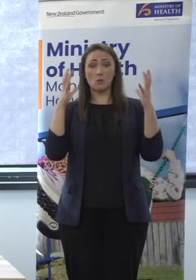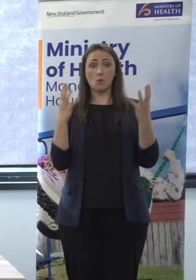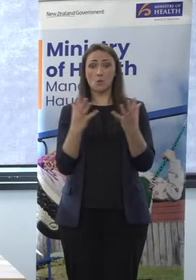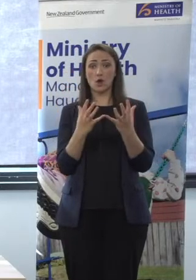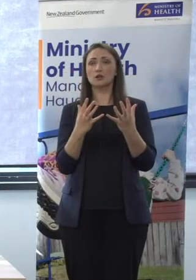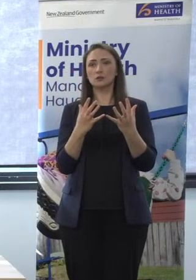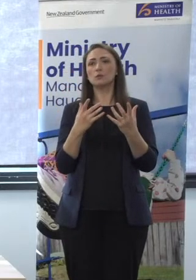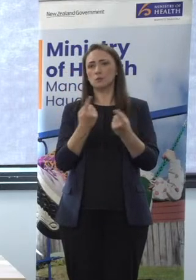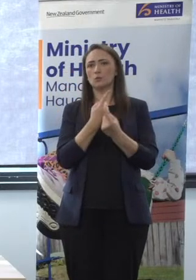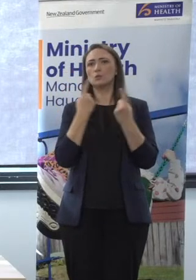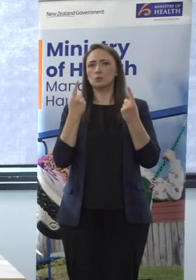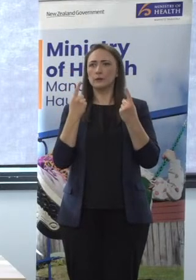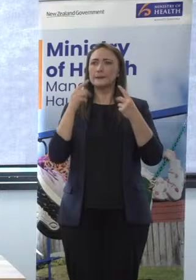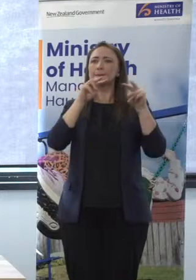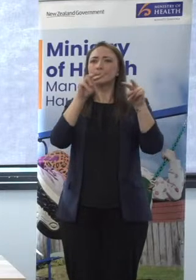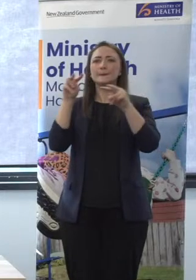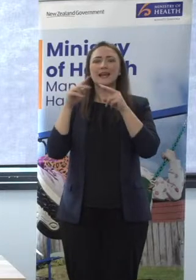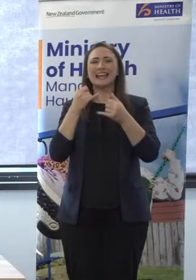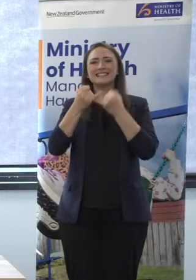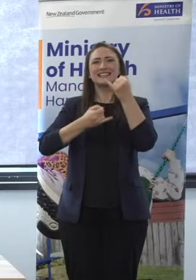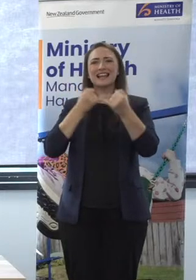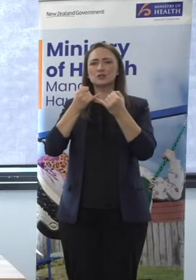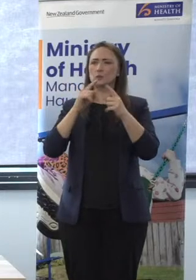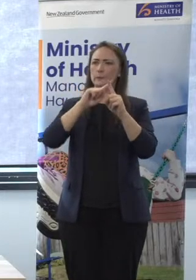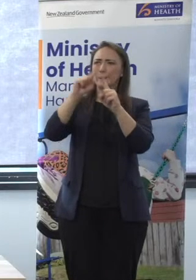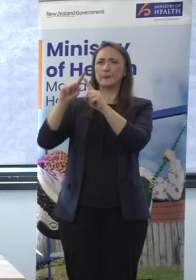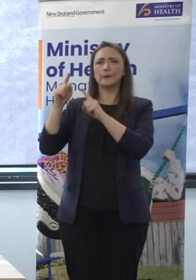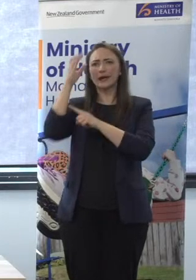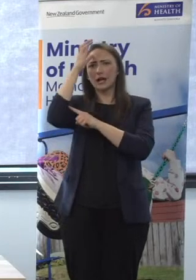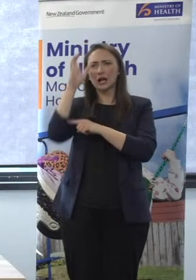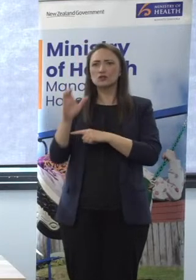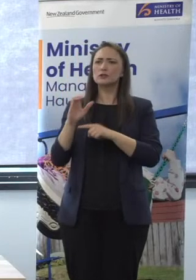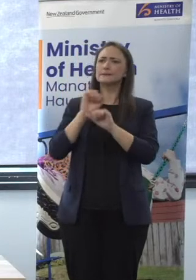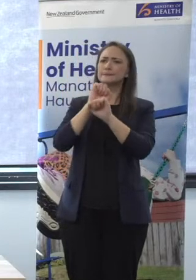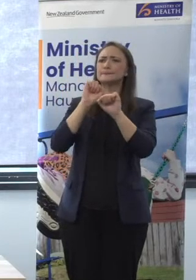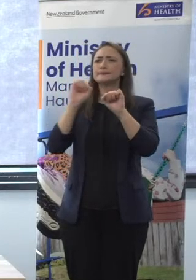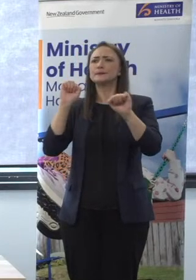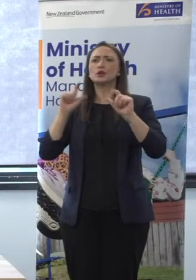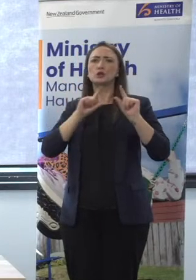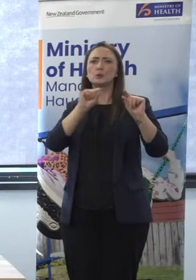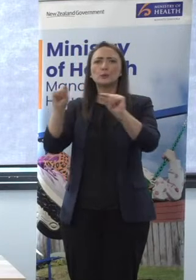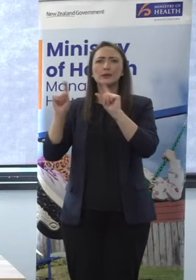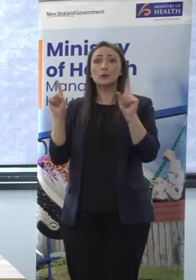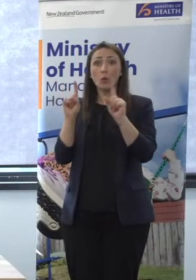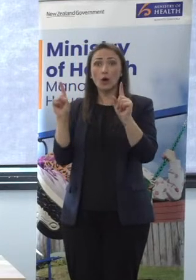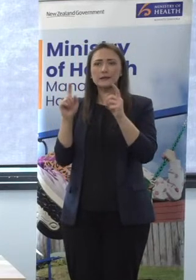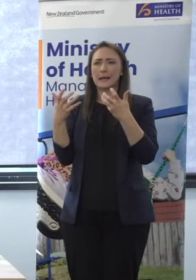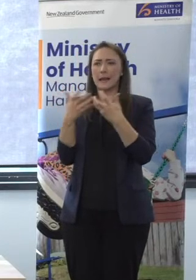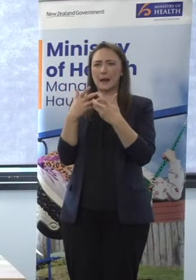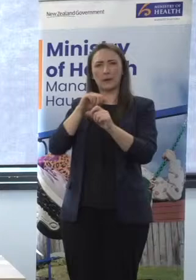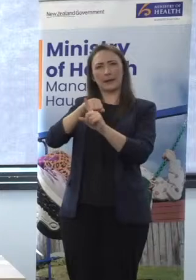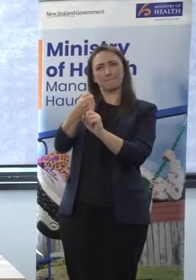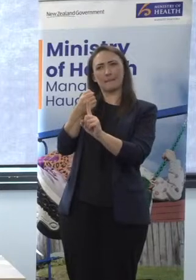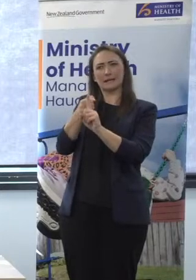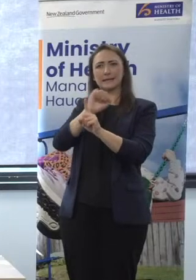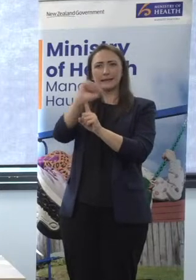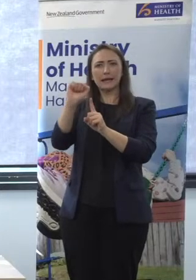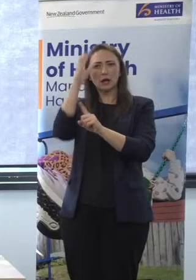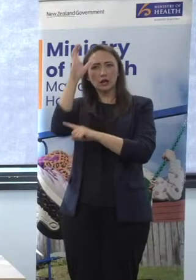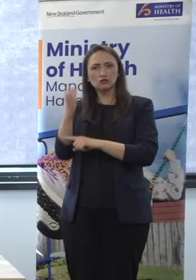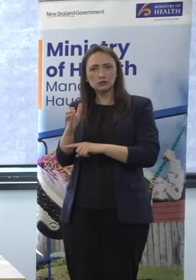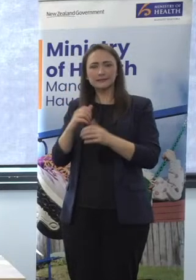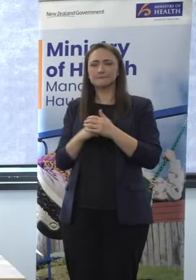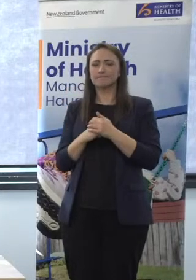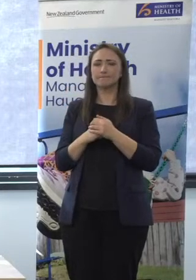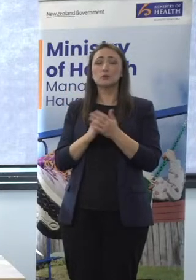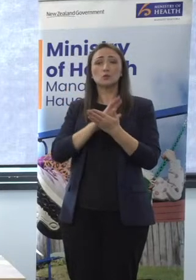an international effort to track the impact and the spread of COVID-19, and we continue to communicate with our international colleagues and monitor